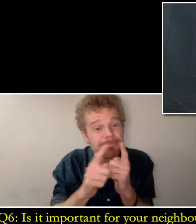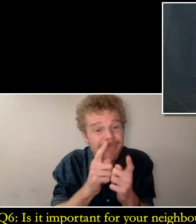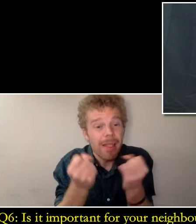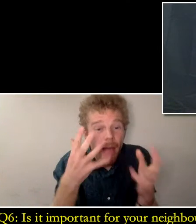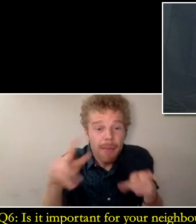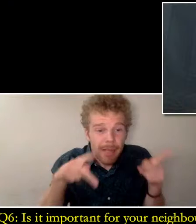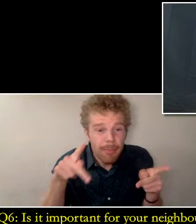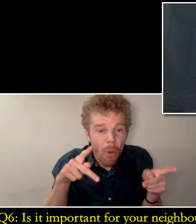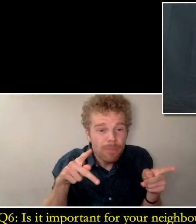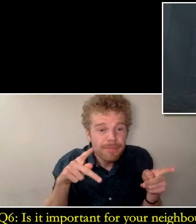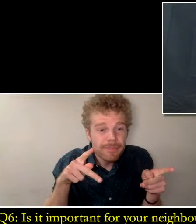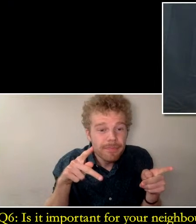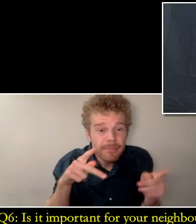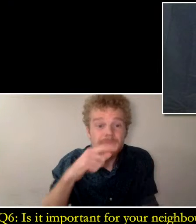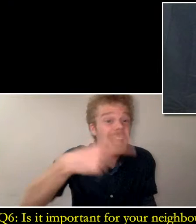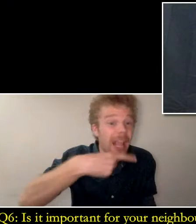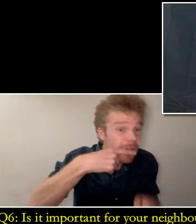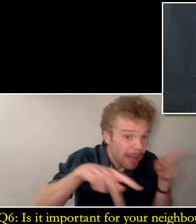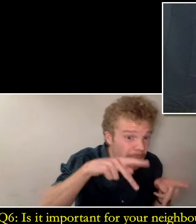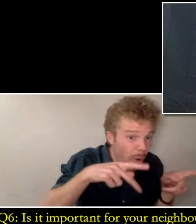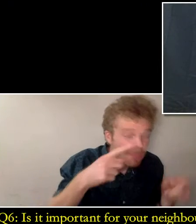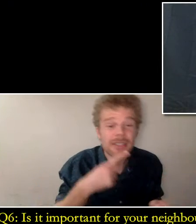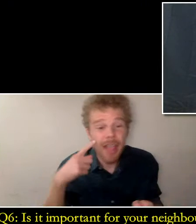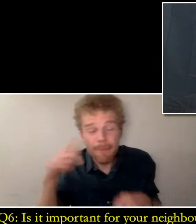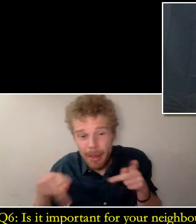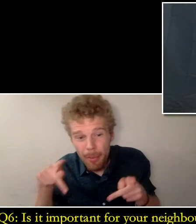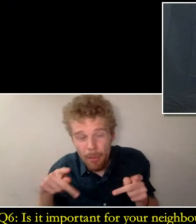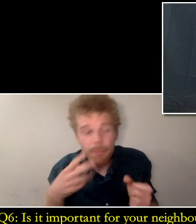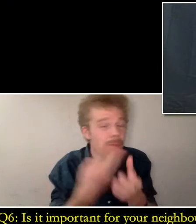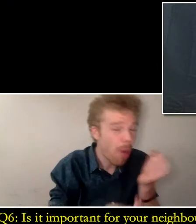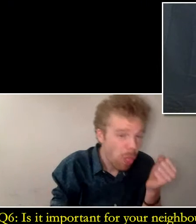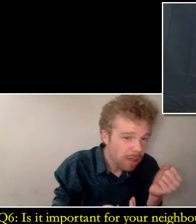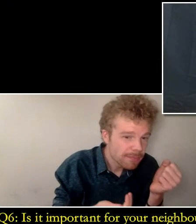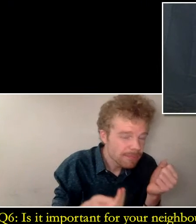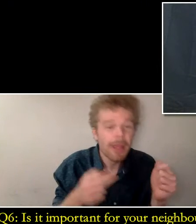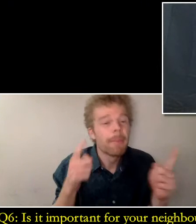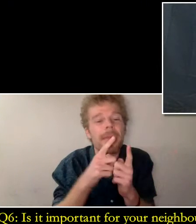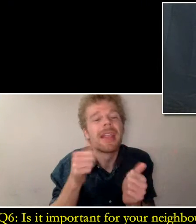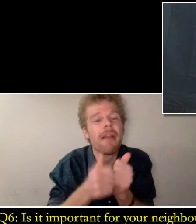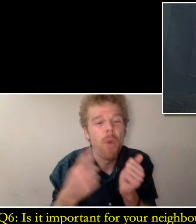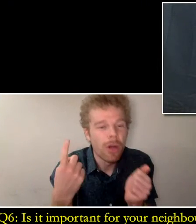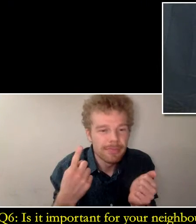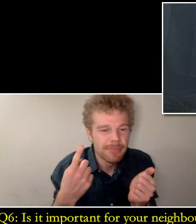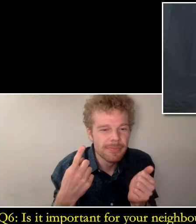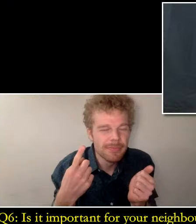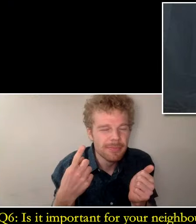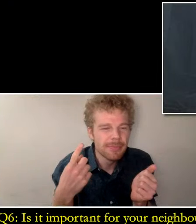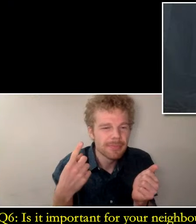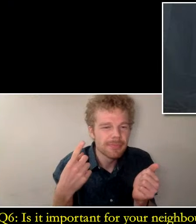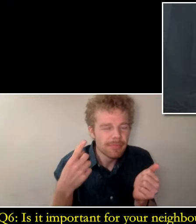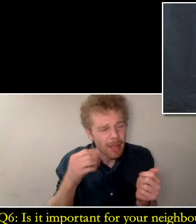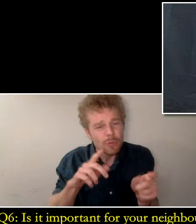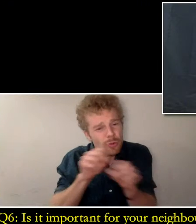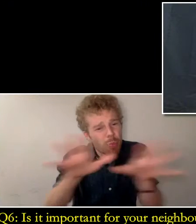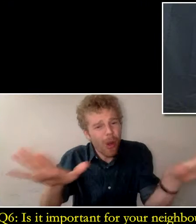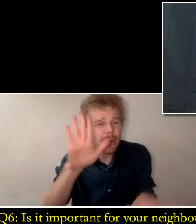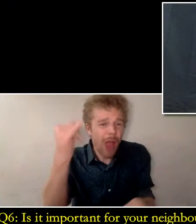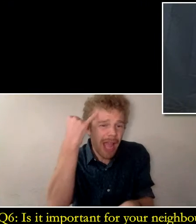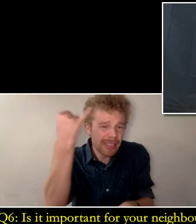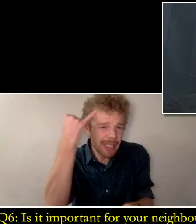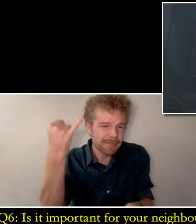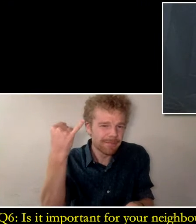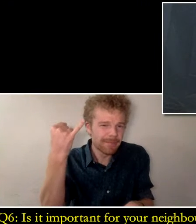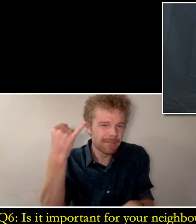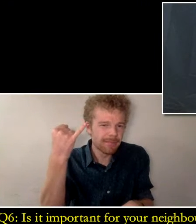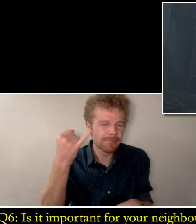yard signs with your name. They'll see your name in the newspaper and on social media. And as I mentioned, you also need to get out there and meet people face